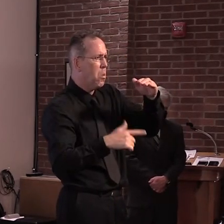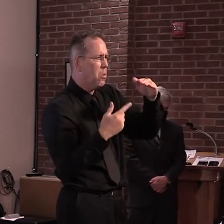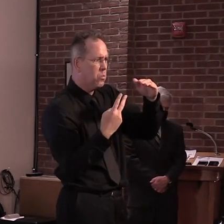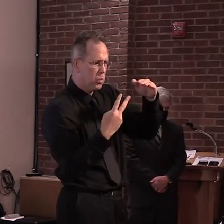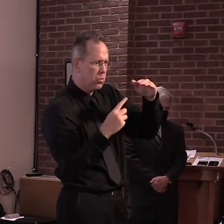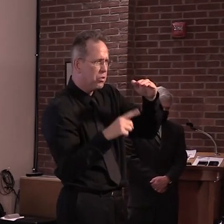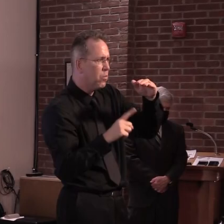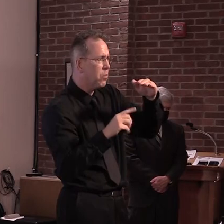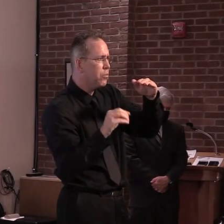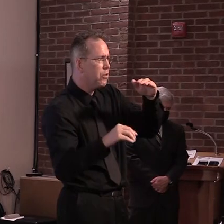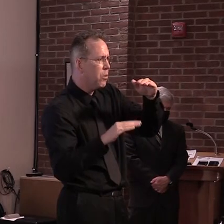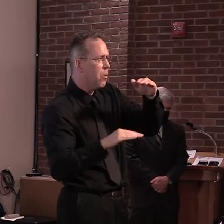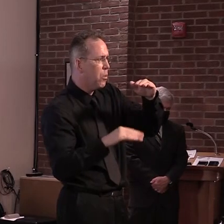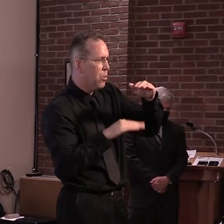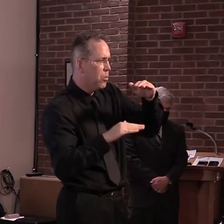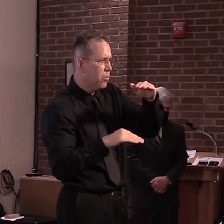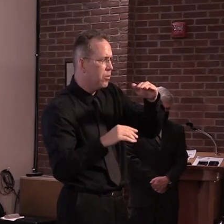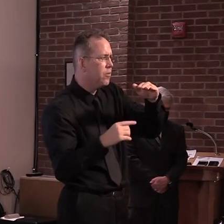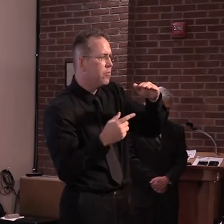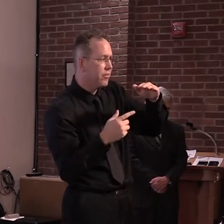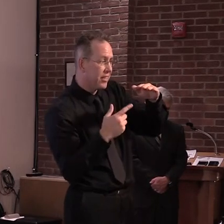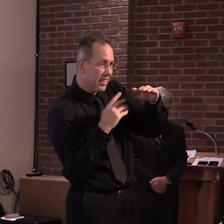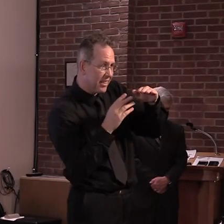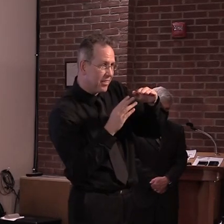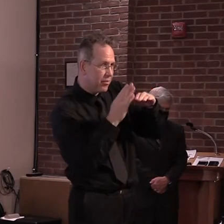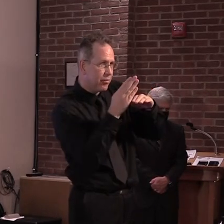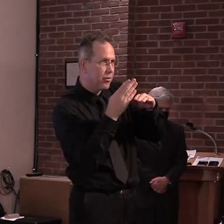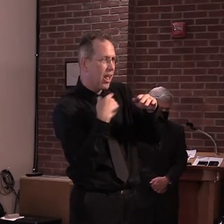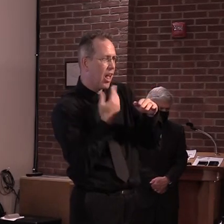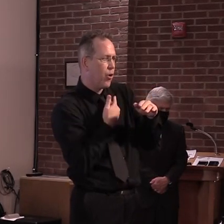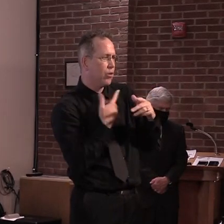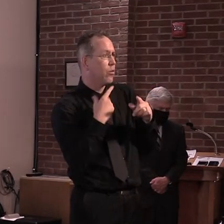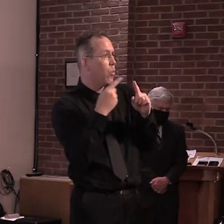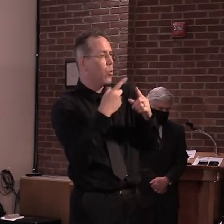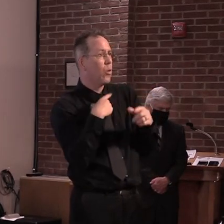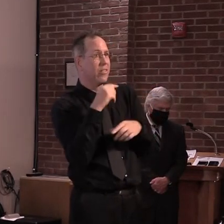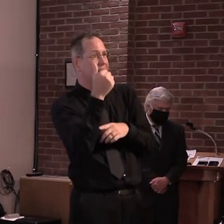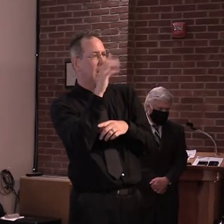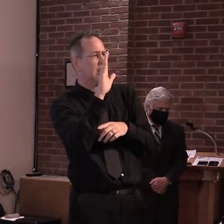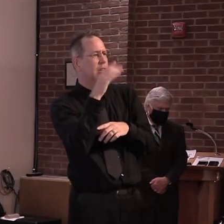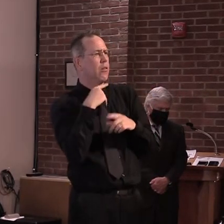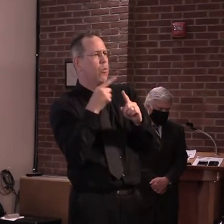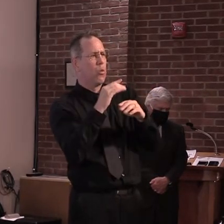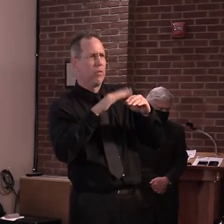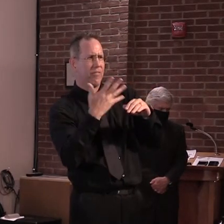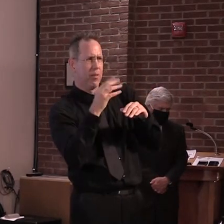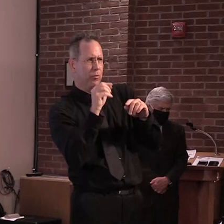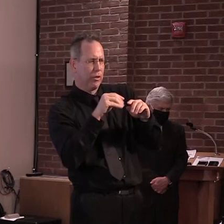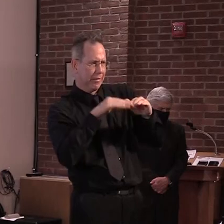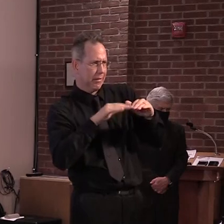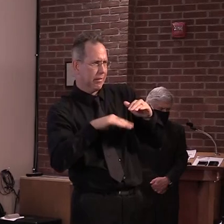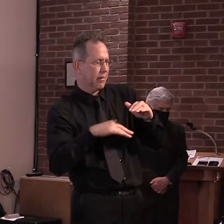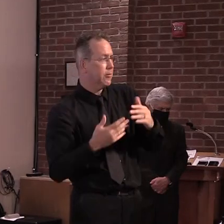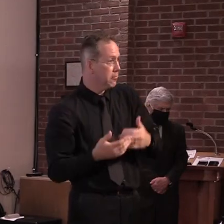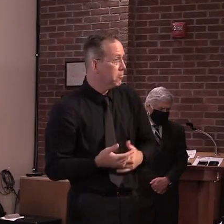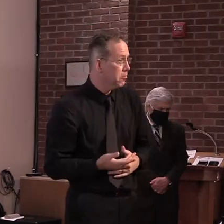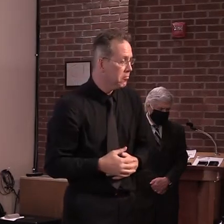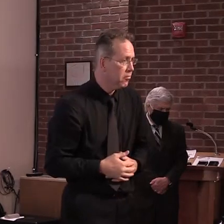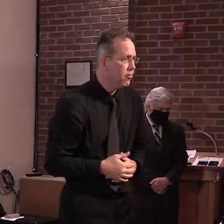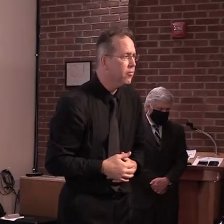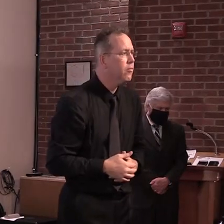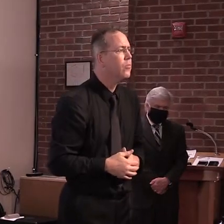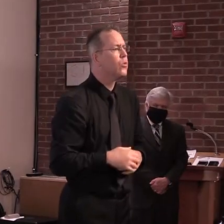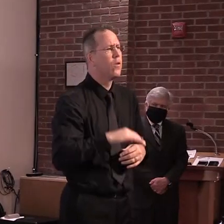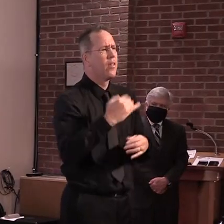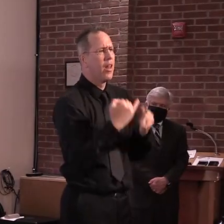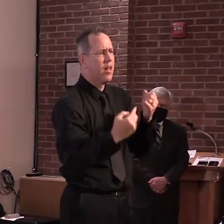particular region has sufficient testing and has the virus under control. Our fourth metric regards